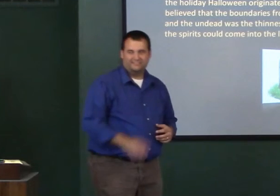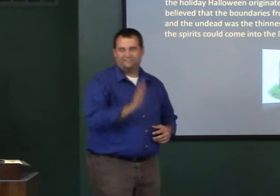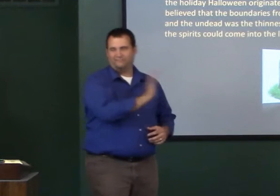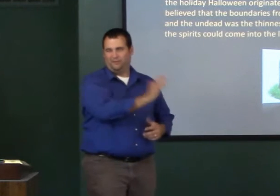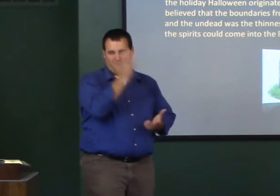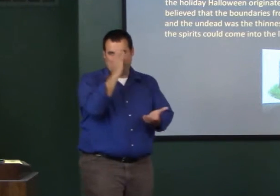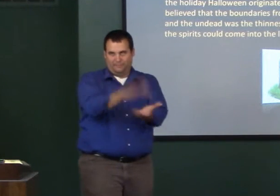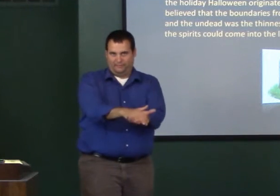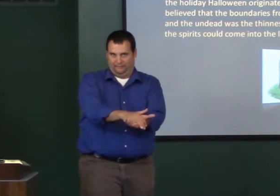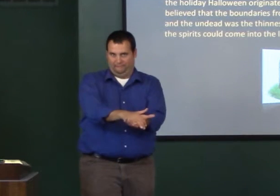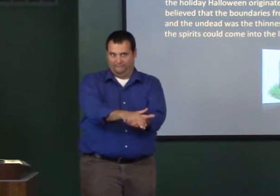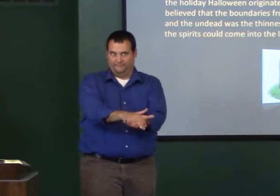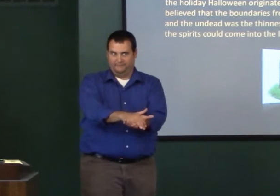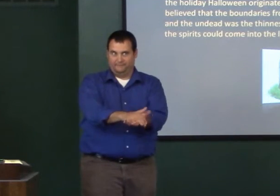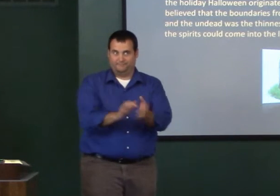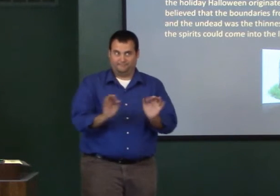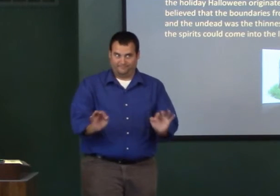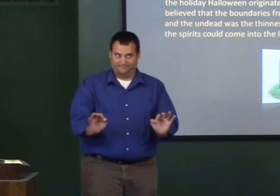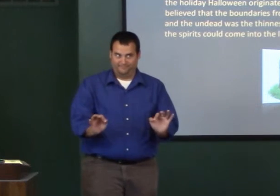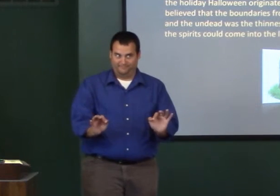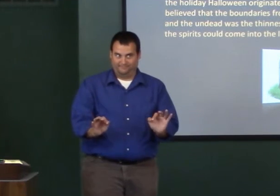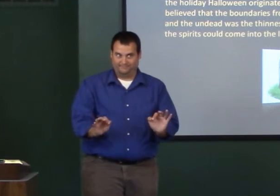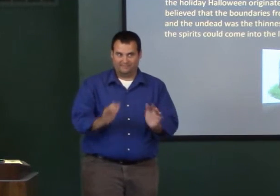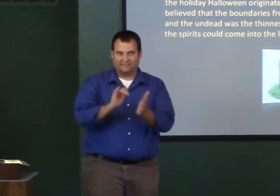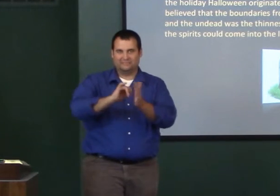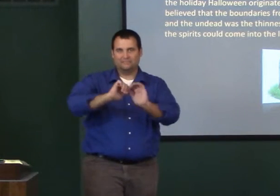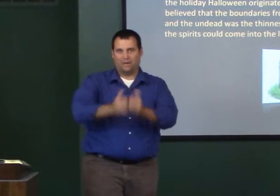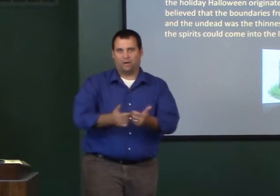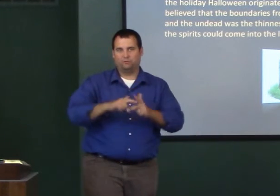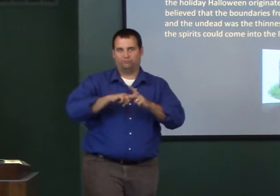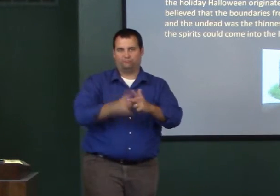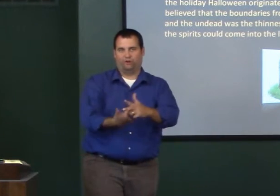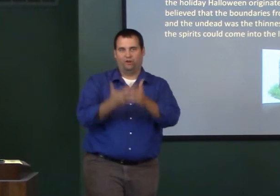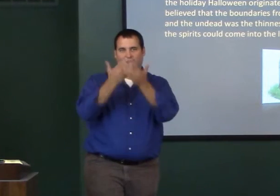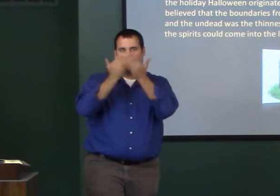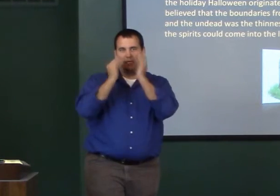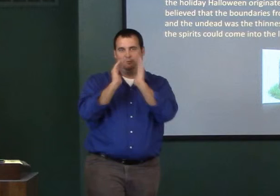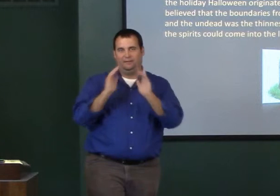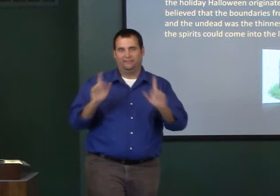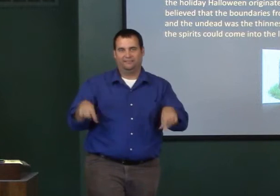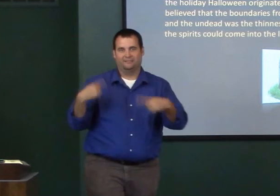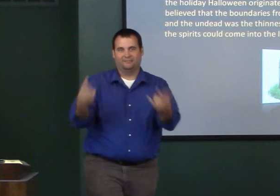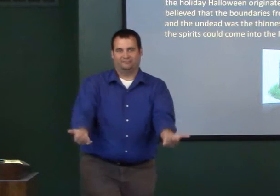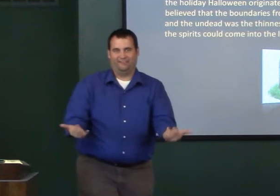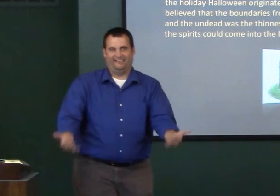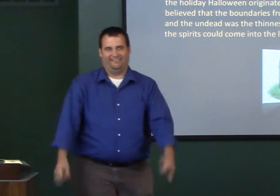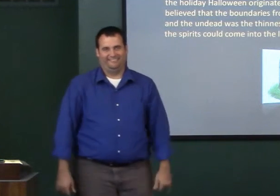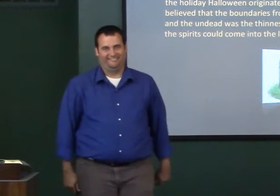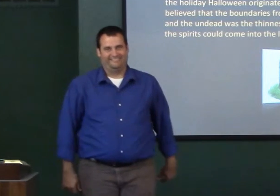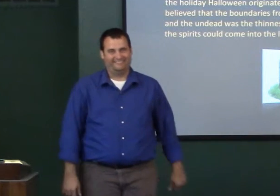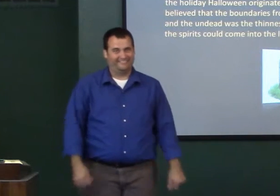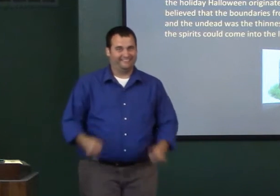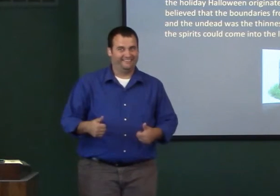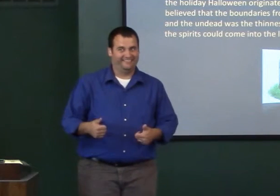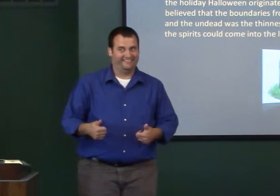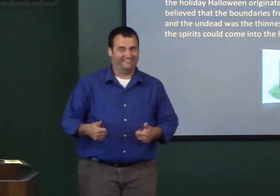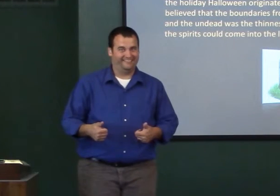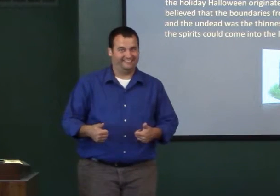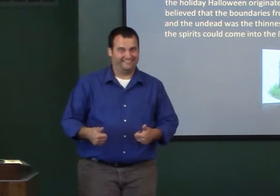want to distance themselves. But this was their belief, right? So that is how the Halloween started. Is